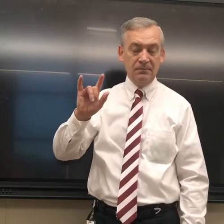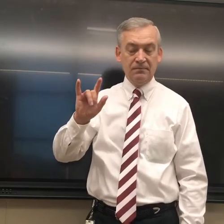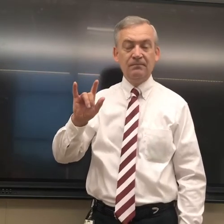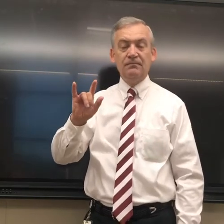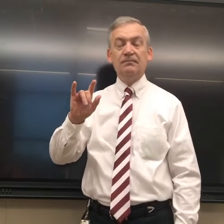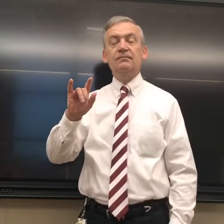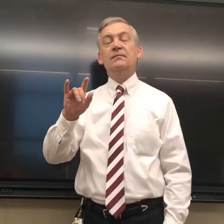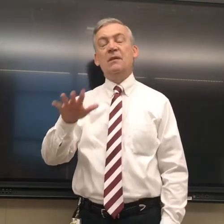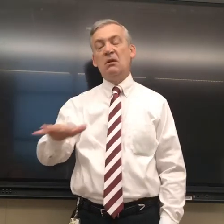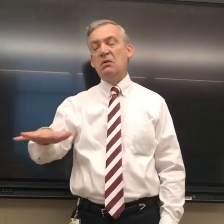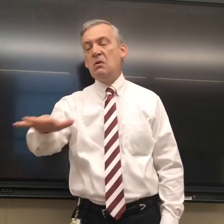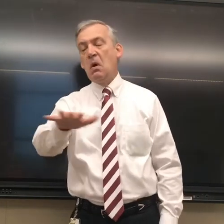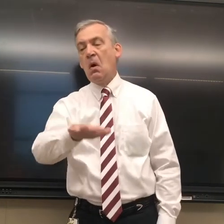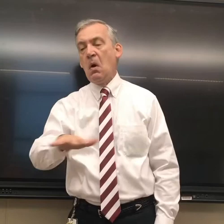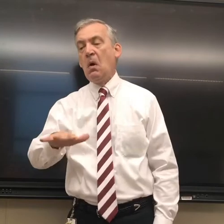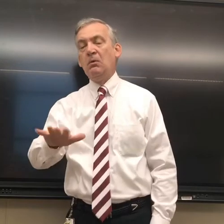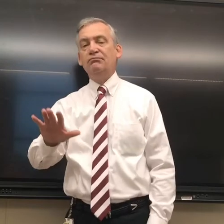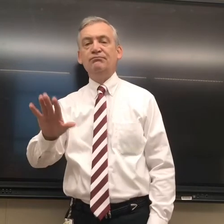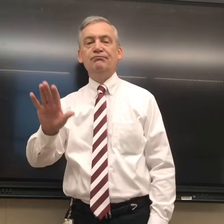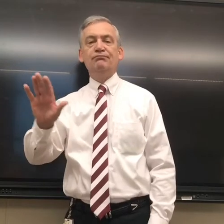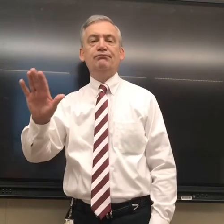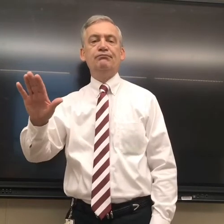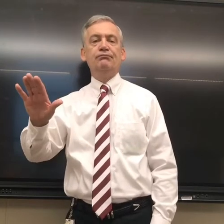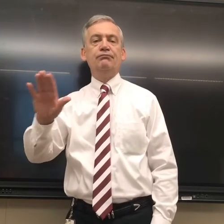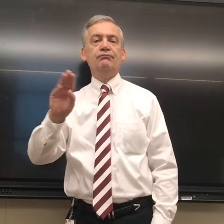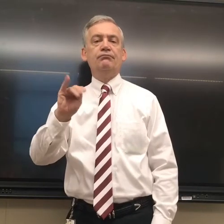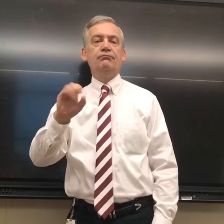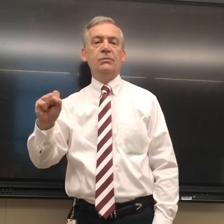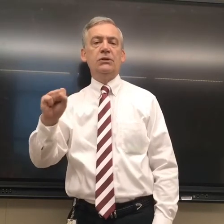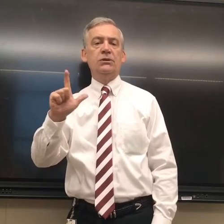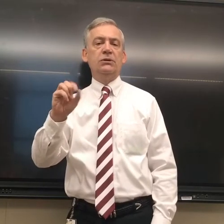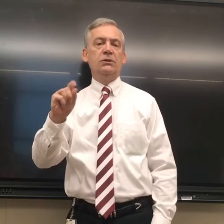I think of those marigolds at the strangest times.